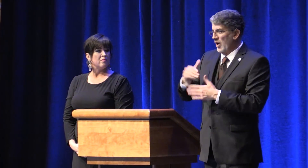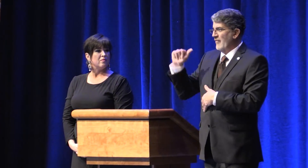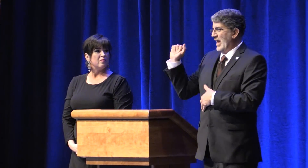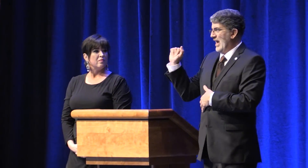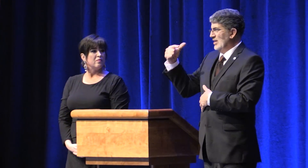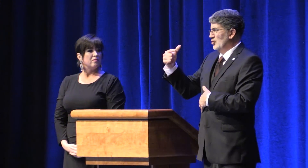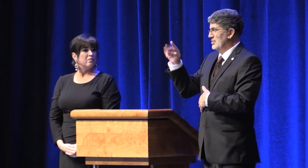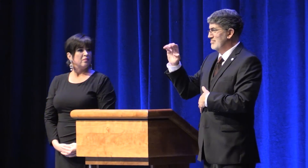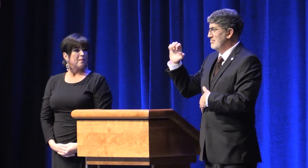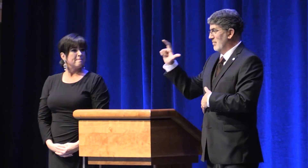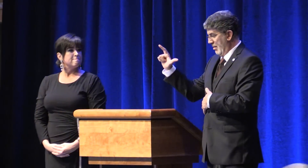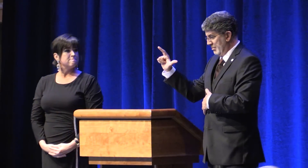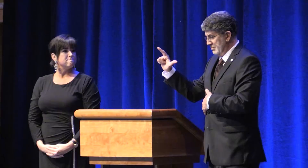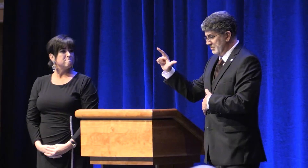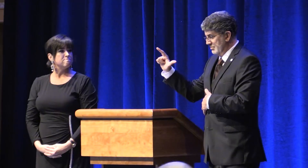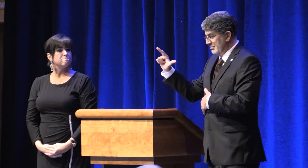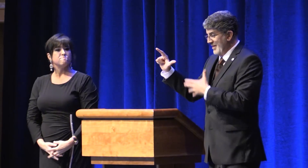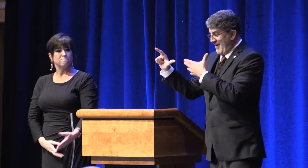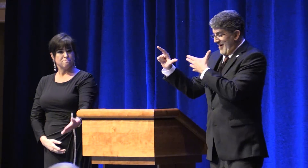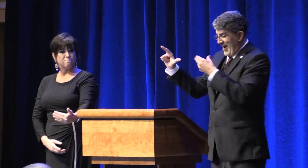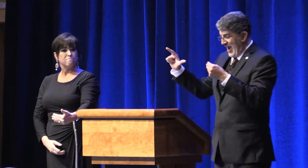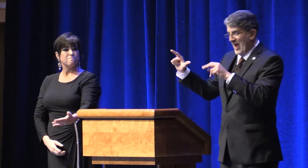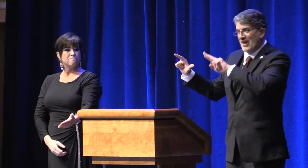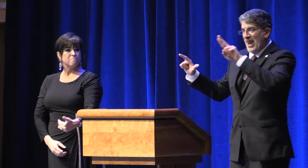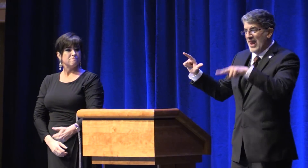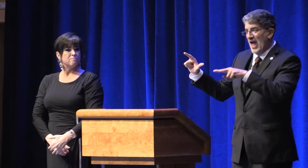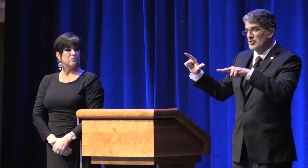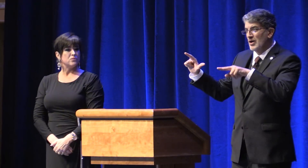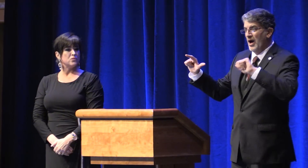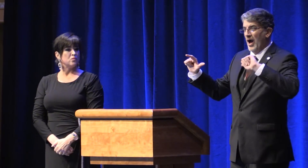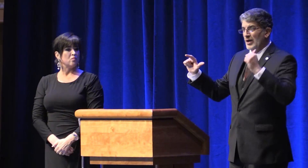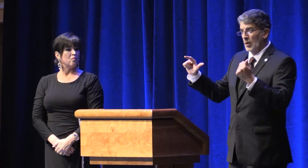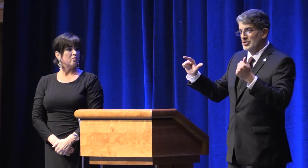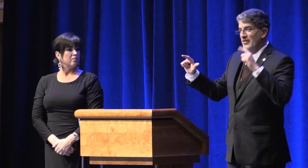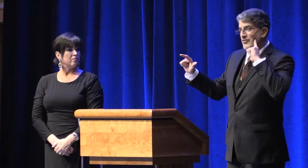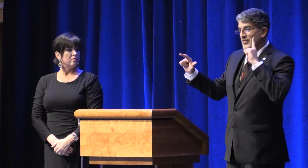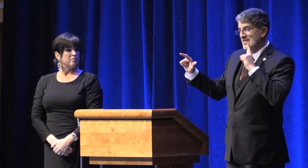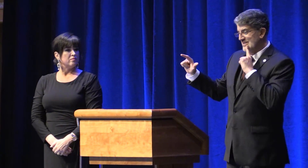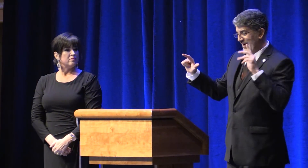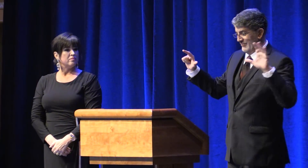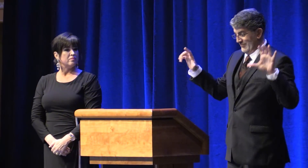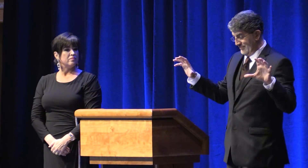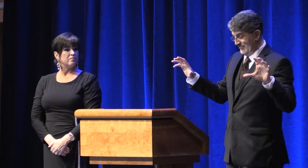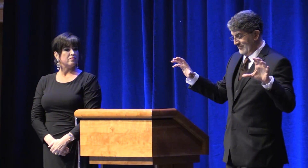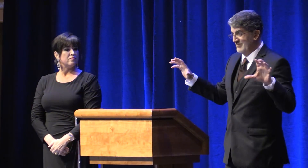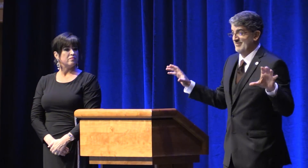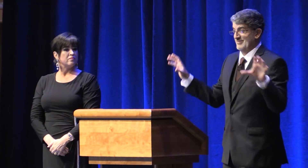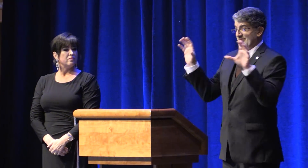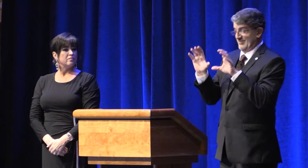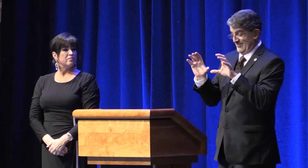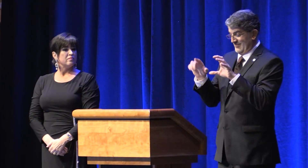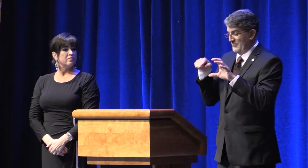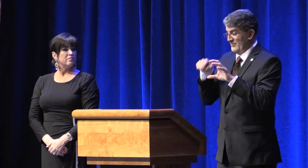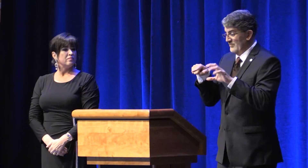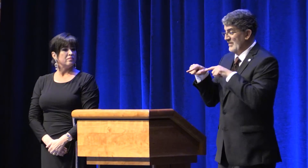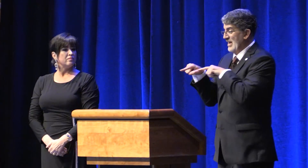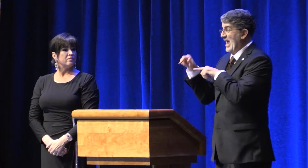the oral deaf section of A.G. Bell and the National Association of the Deaf